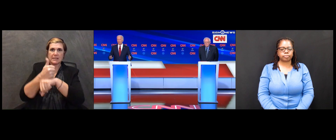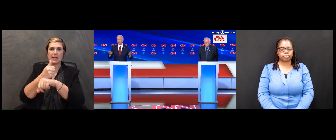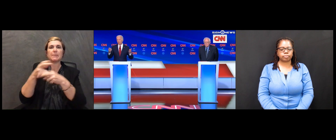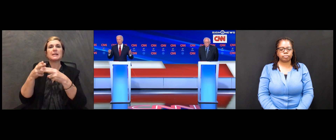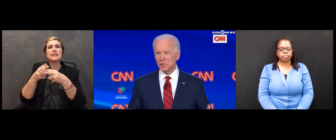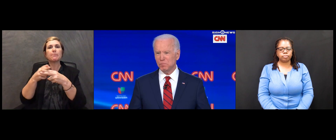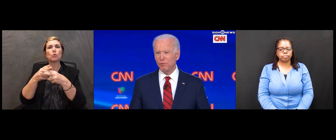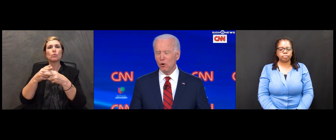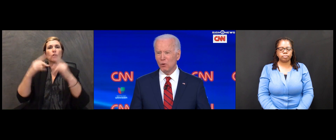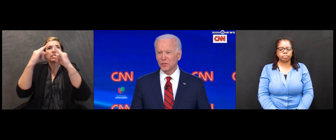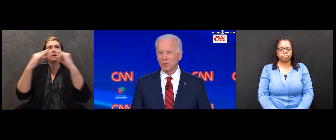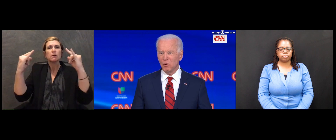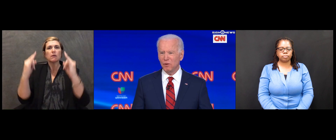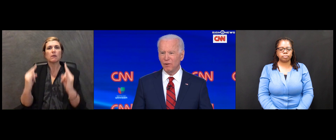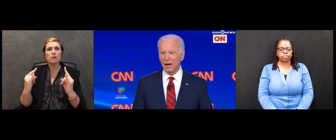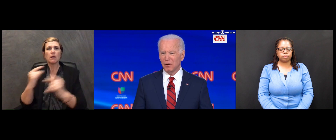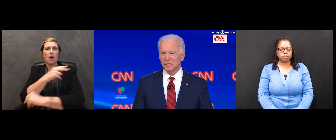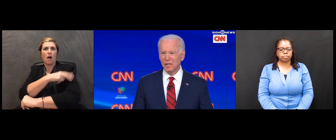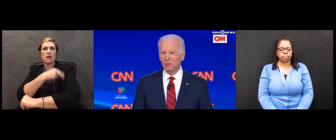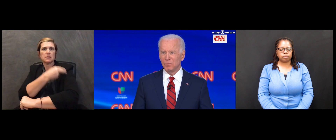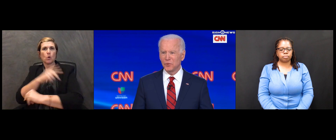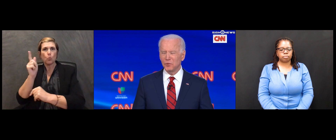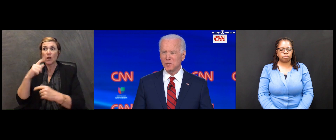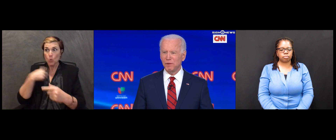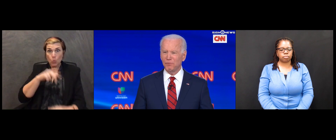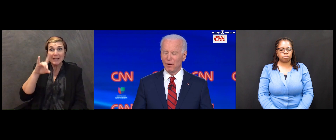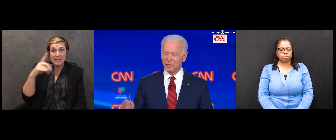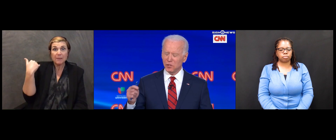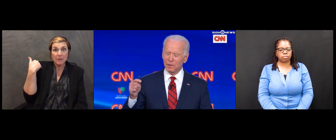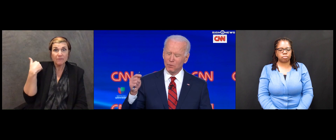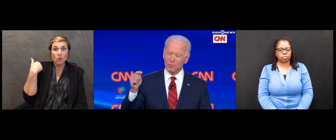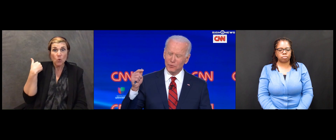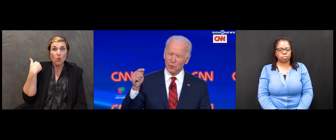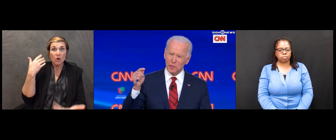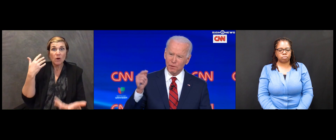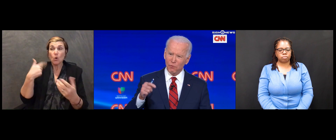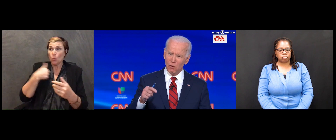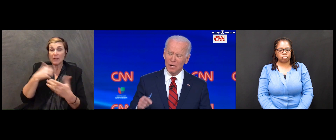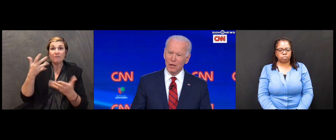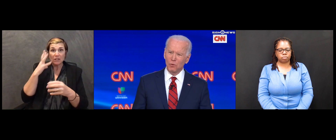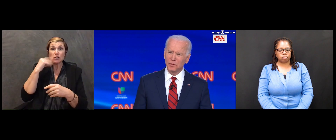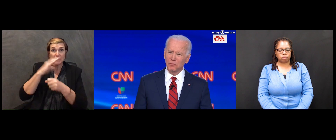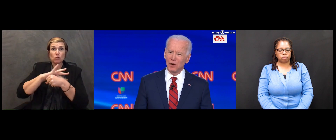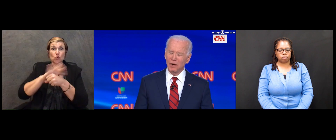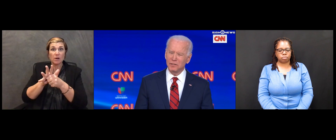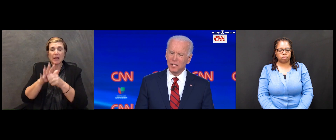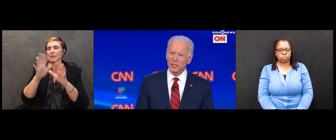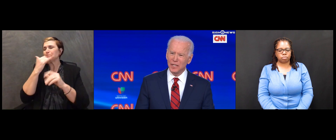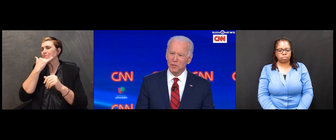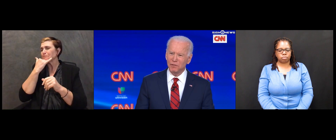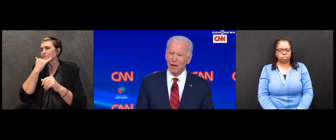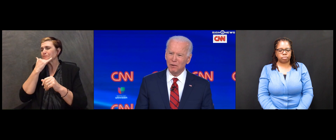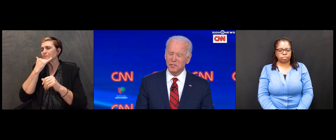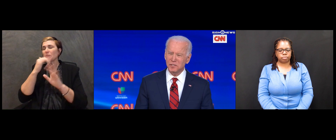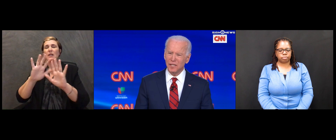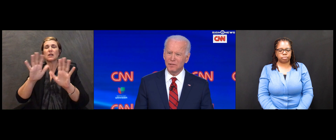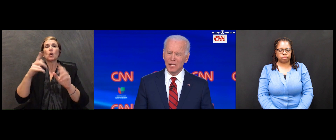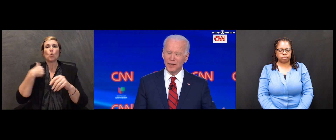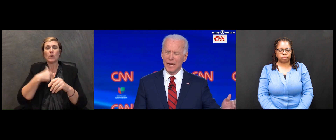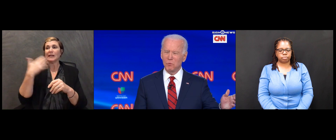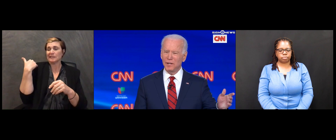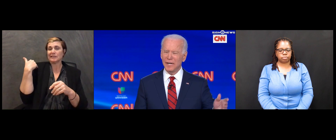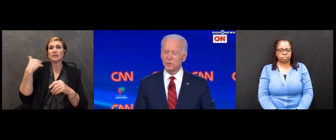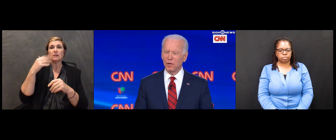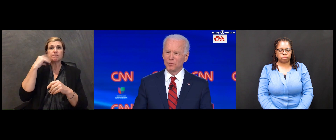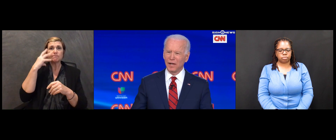did that. We've been through this before with the coronavirus. We've been through this before with dealing with the viruses that